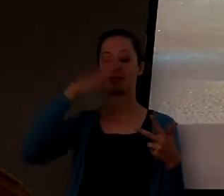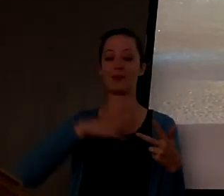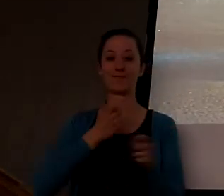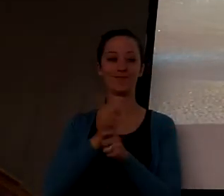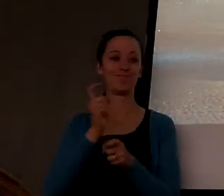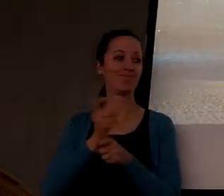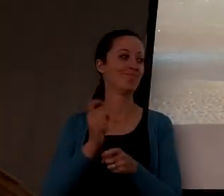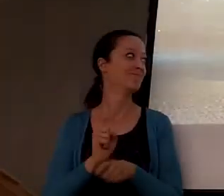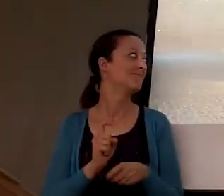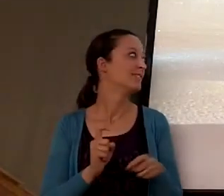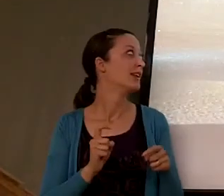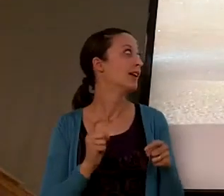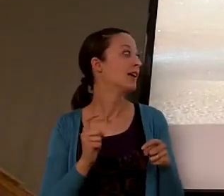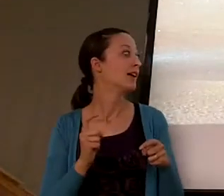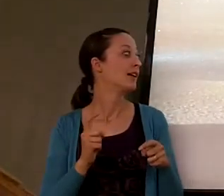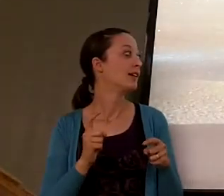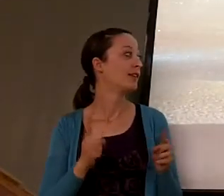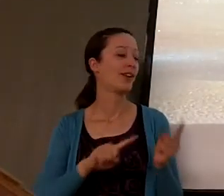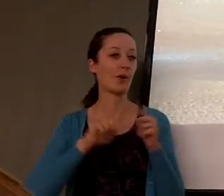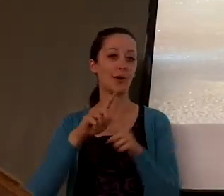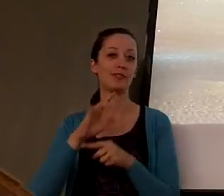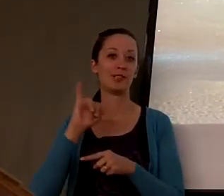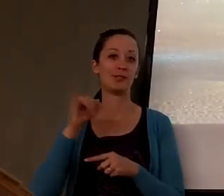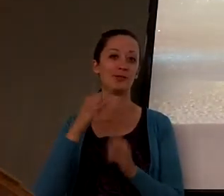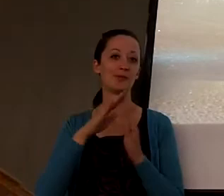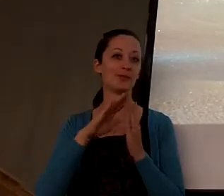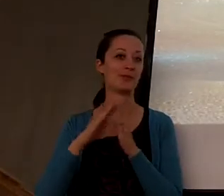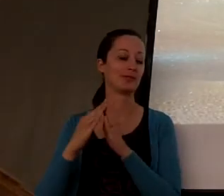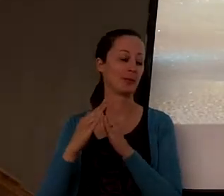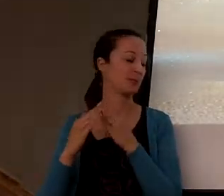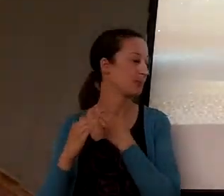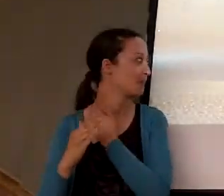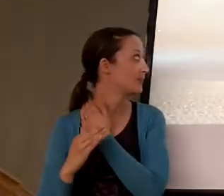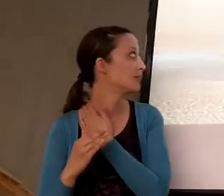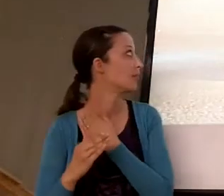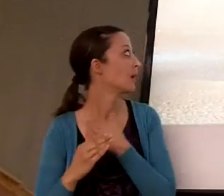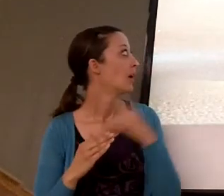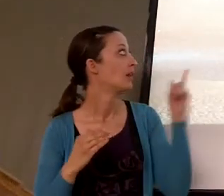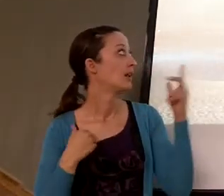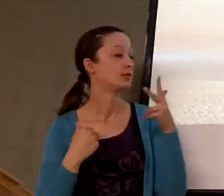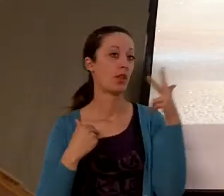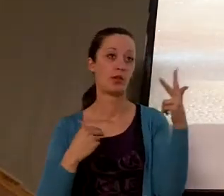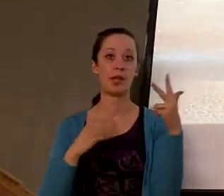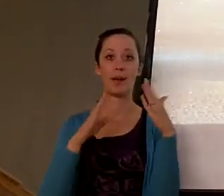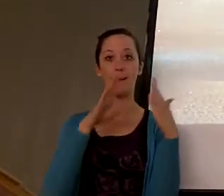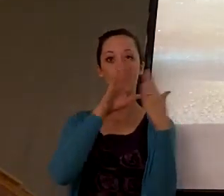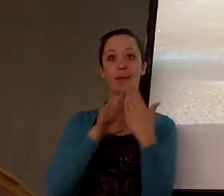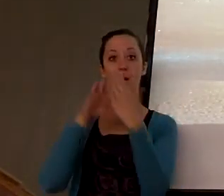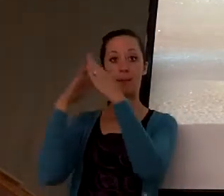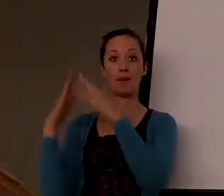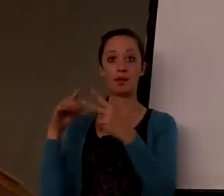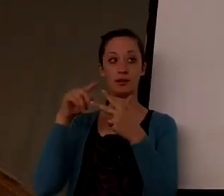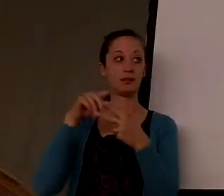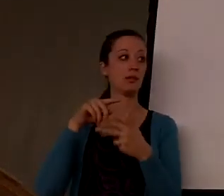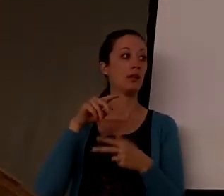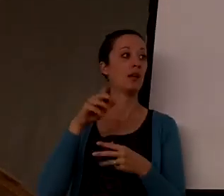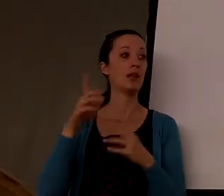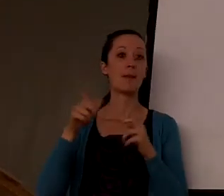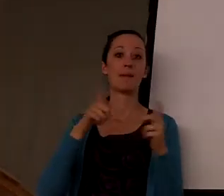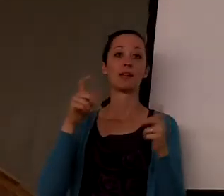headed to Jerusalem. So this three pyramids, the biggest one being Khufu.